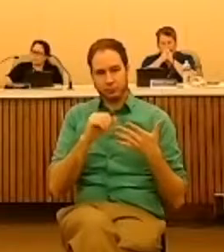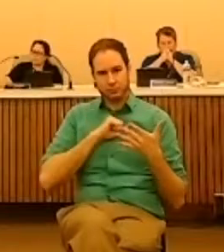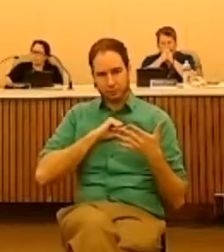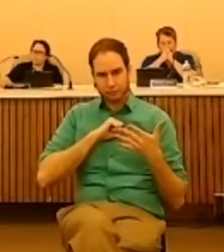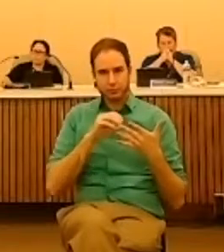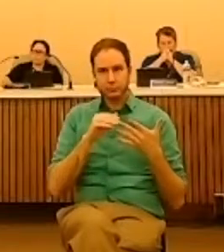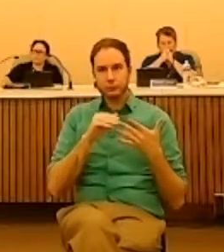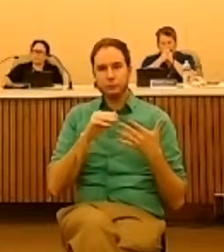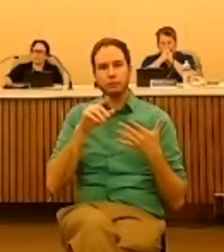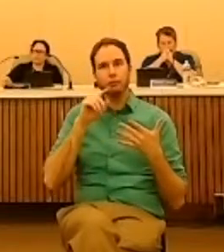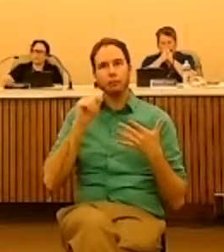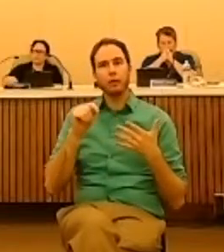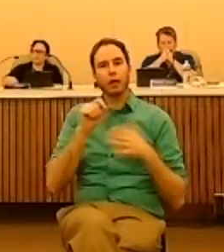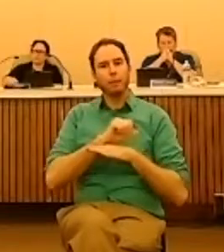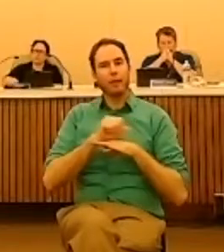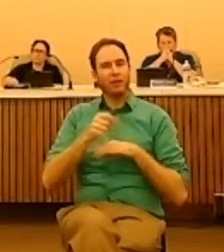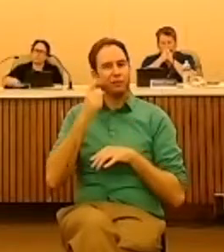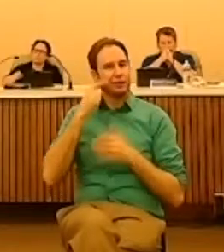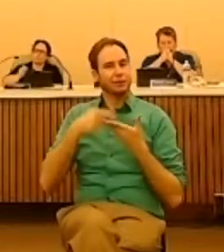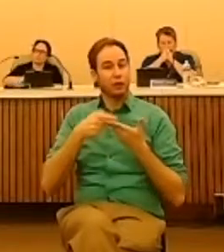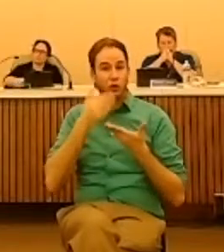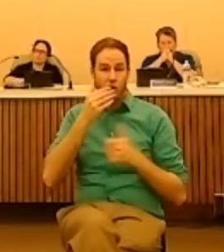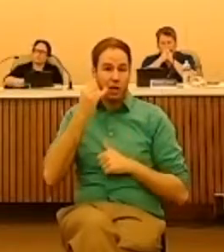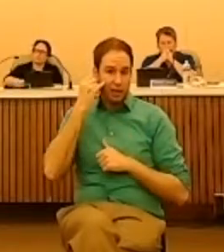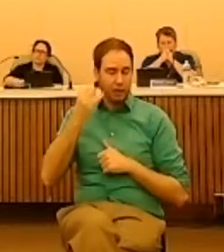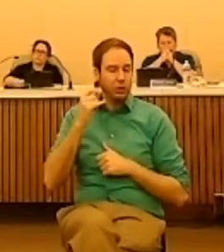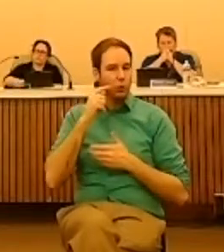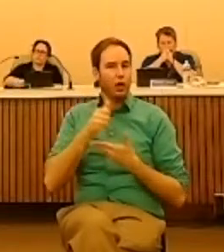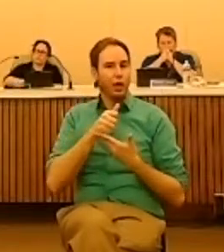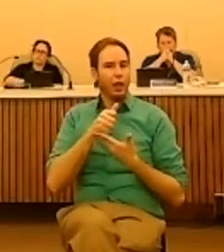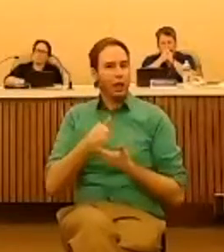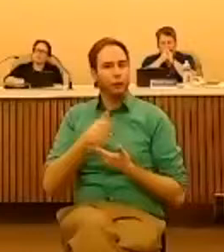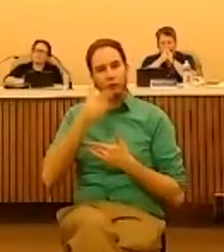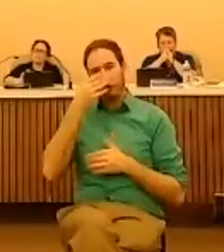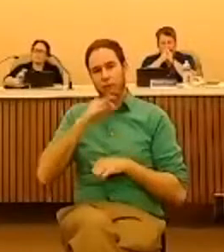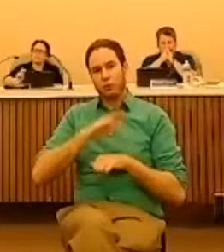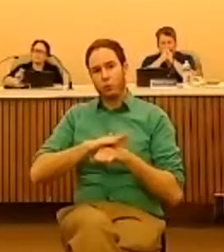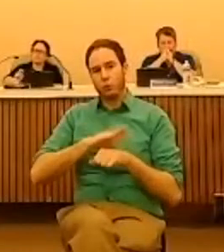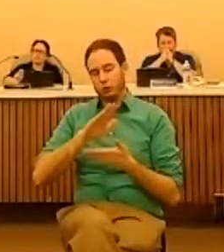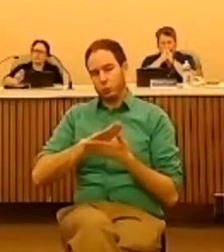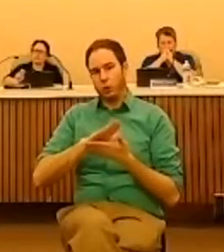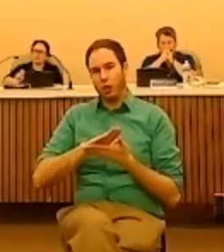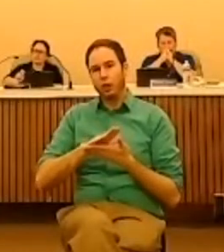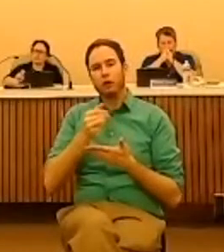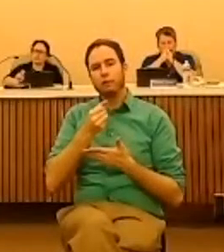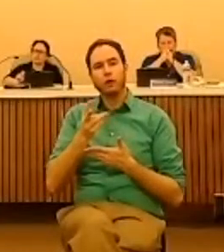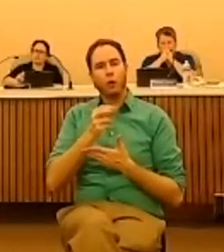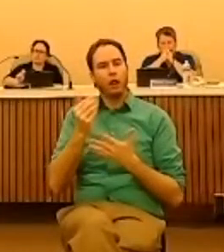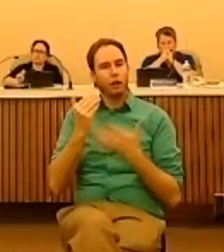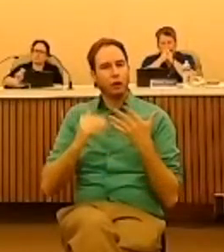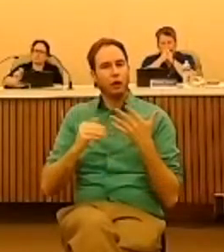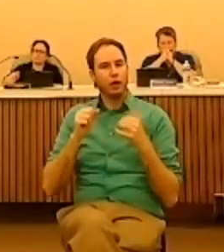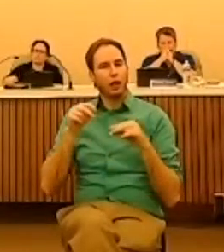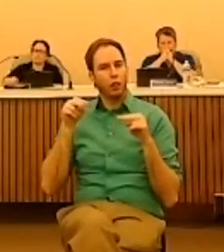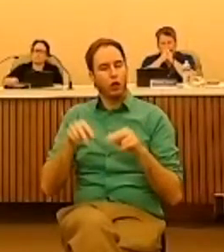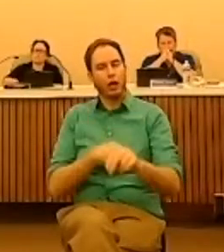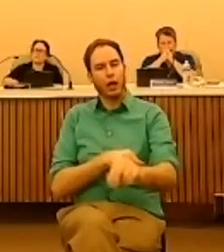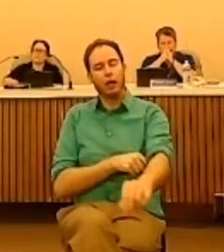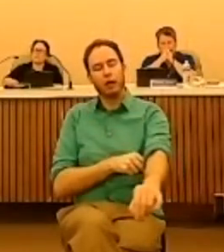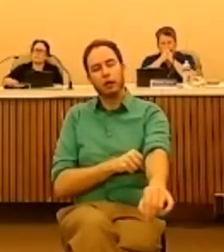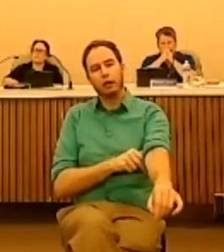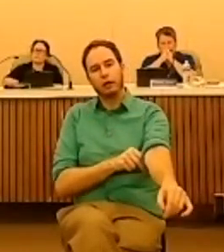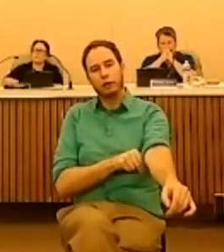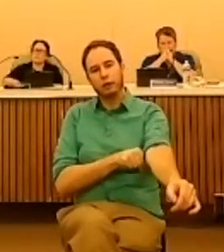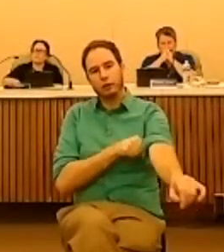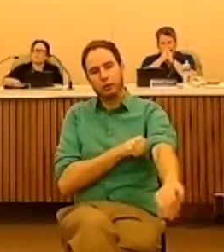The platform that you were discussing, I think that's a good idea. That'll help in front of the school. A couple other things we might be able to look at is